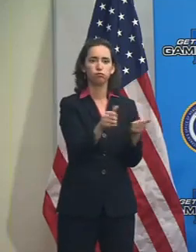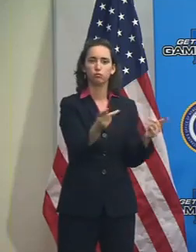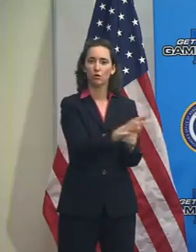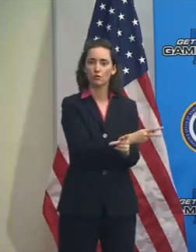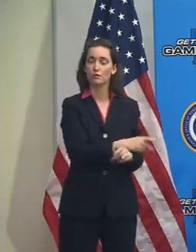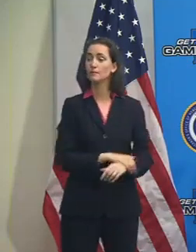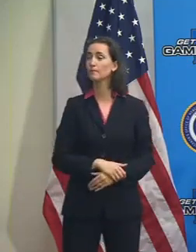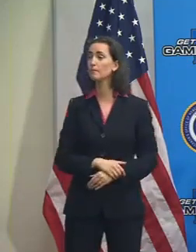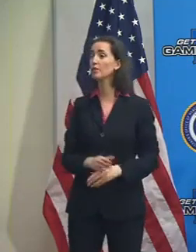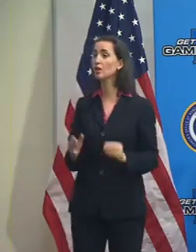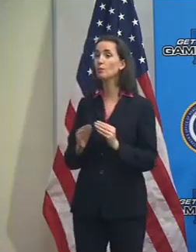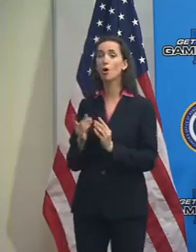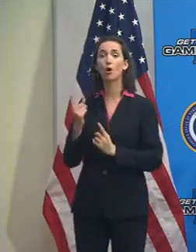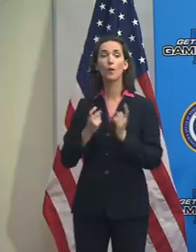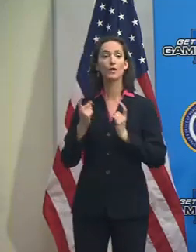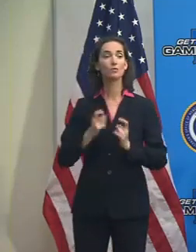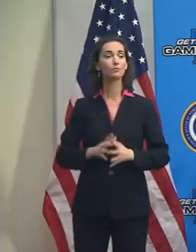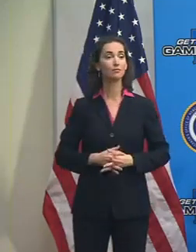Any other questions?